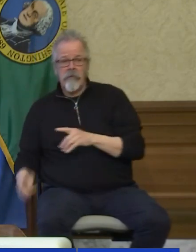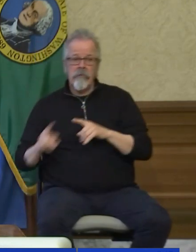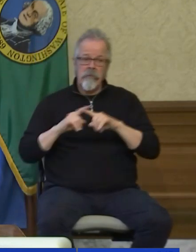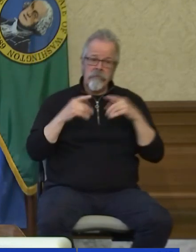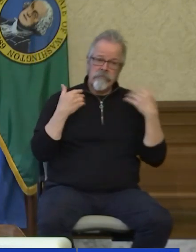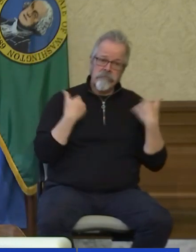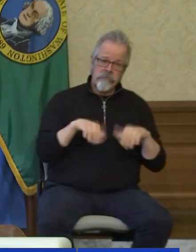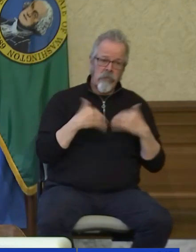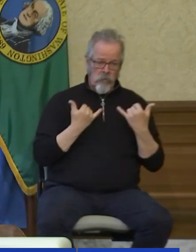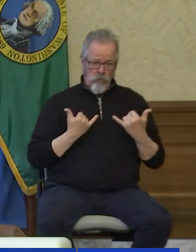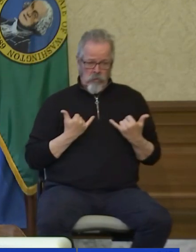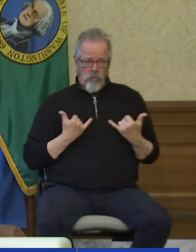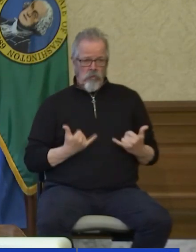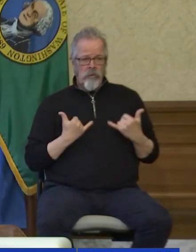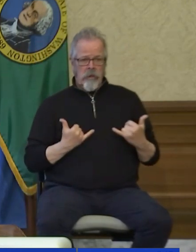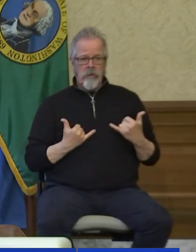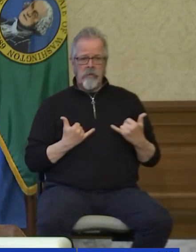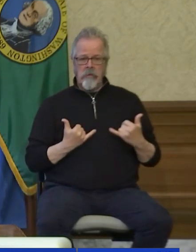specific data.